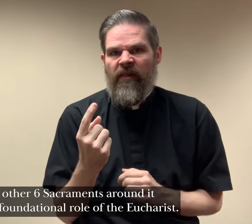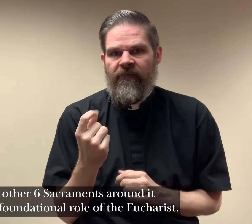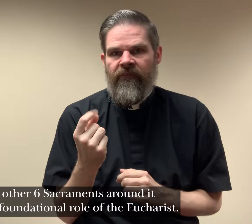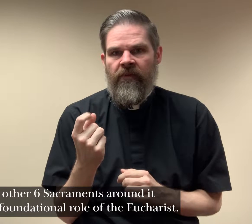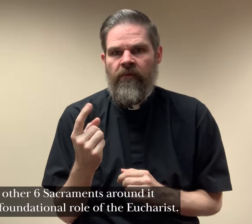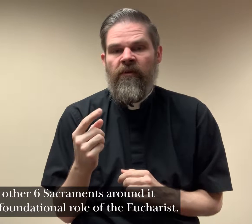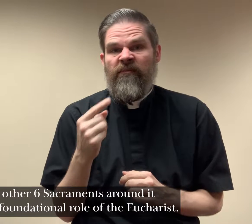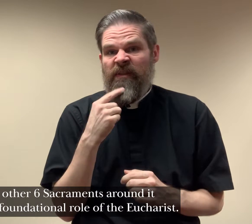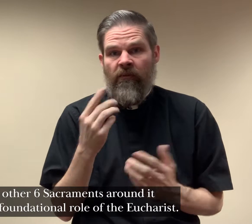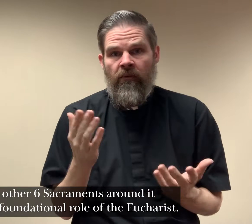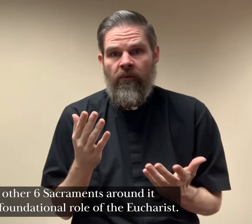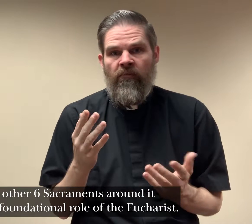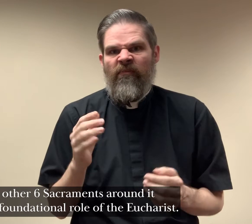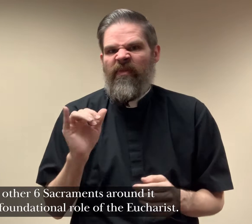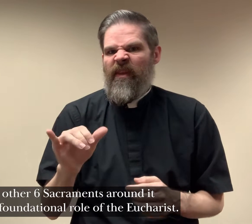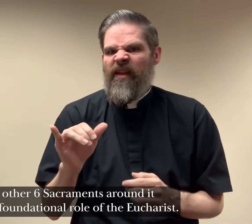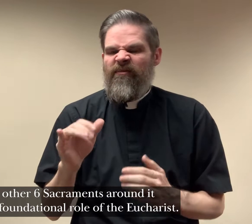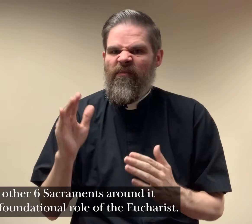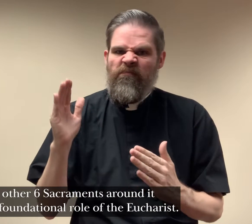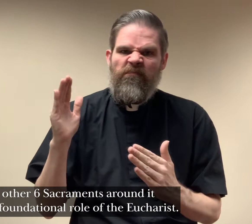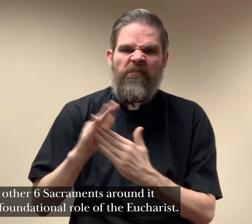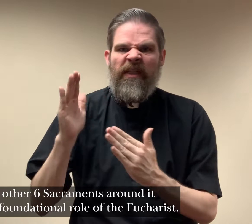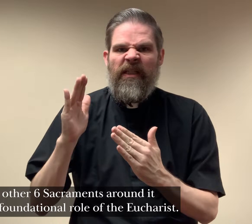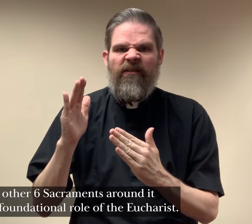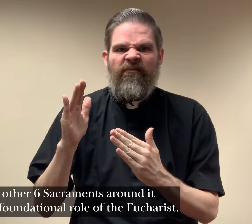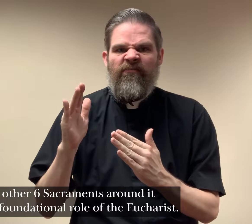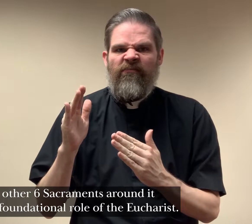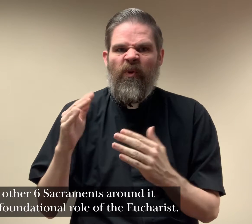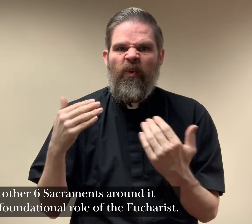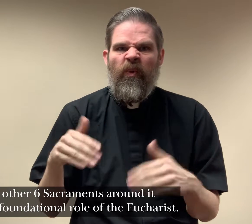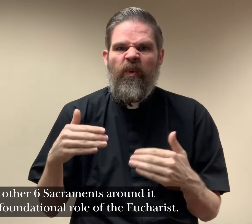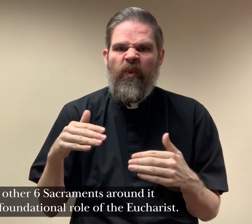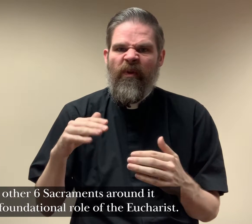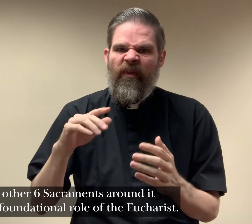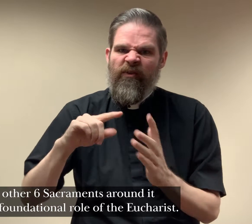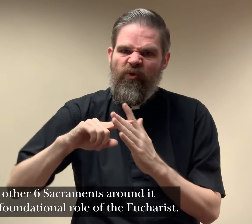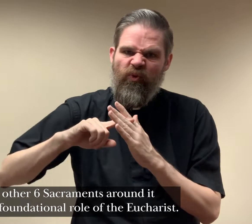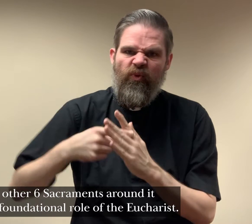with the other six sacraments around it showing the foundational role of the Eucharist.